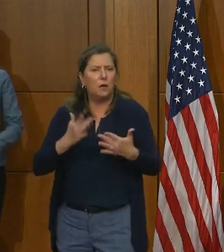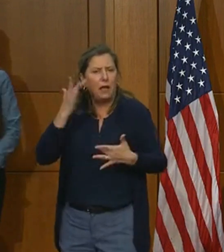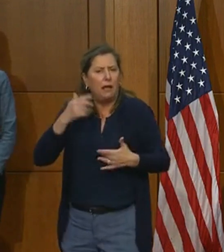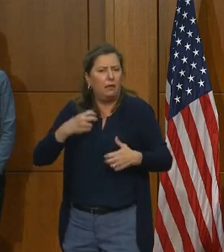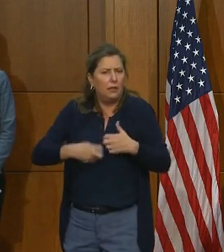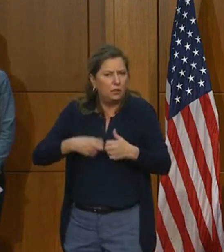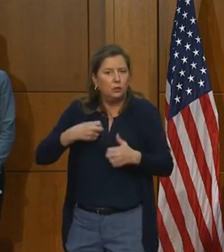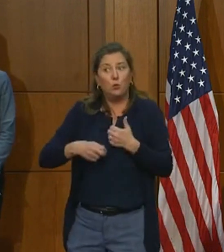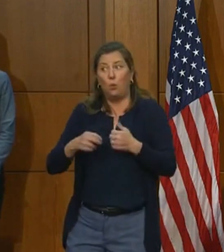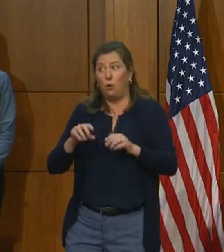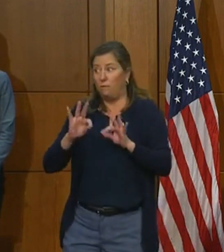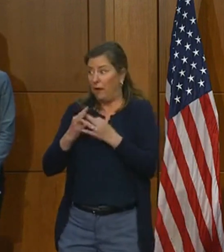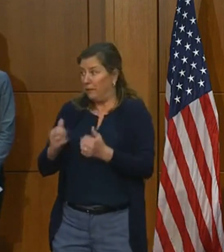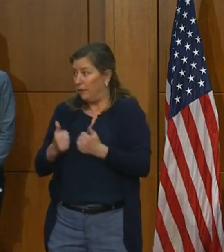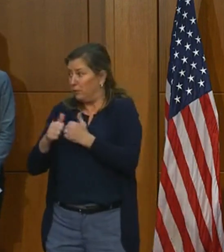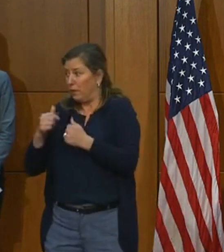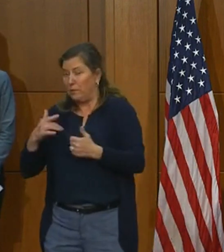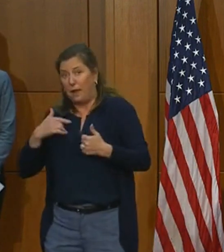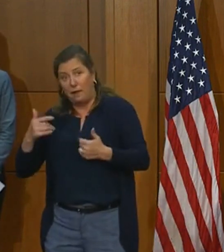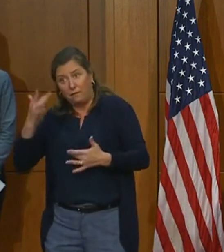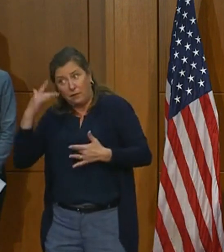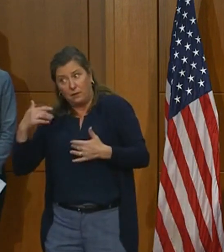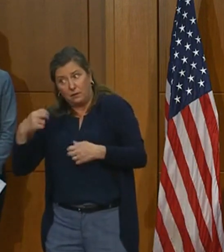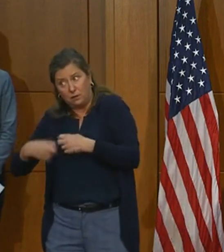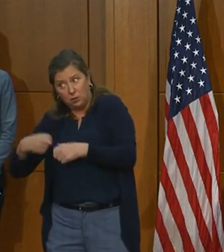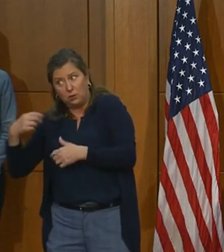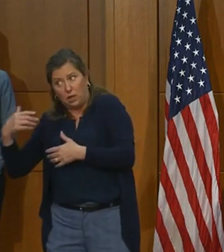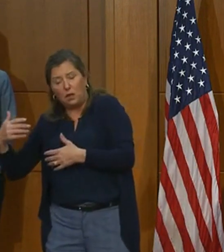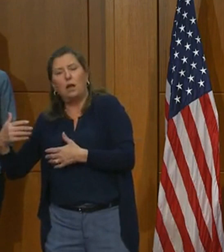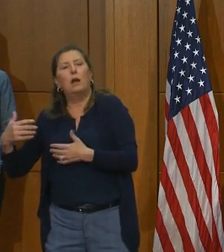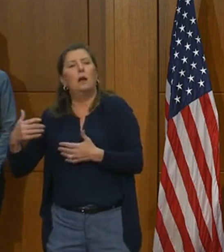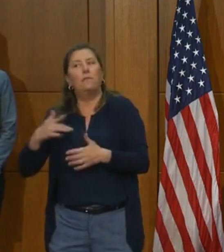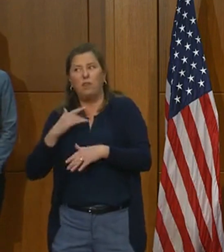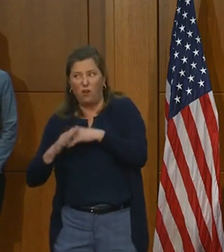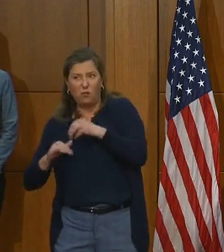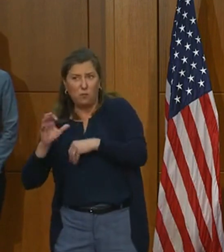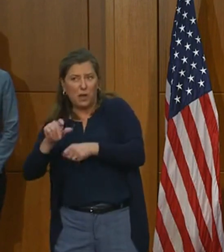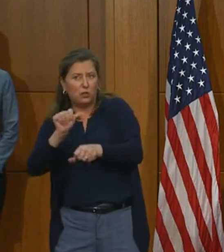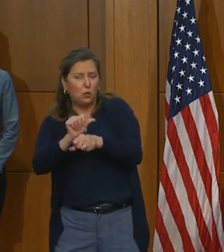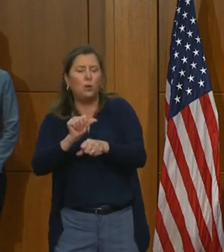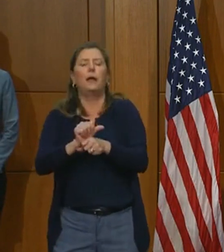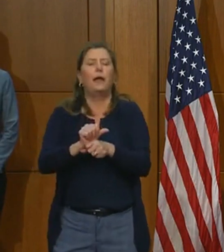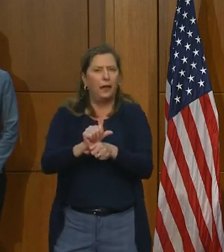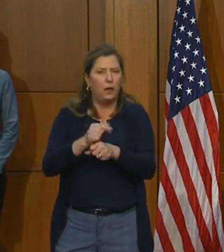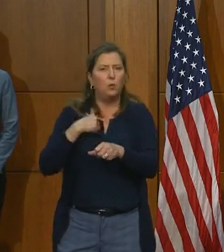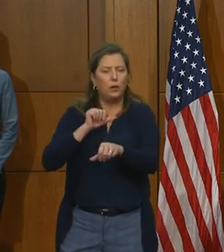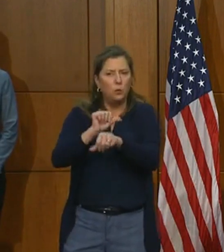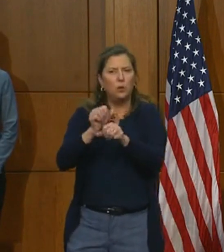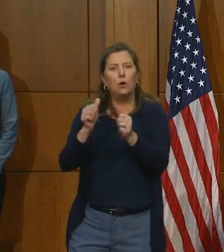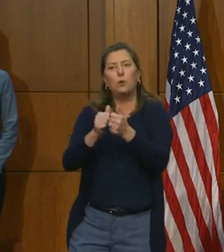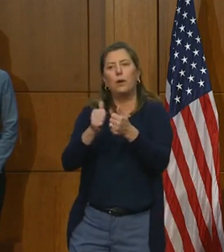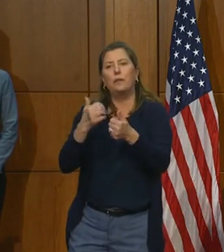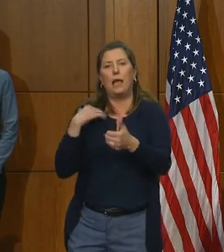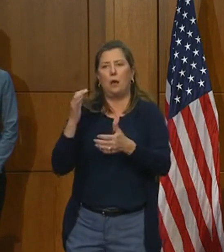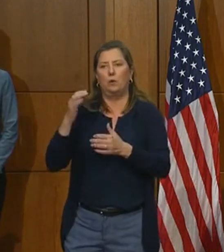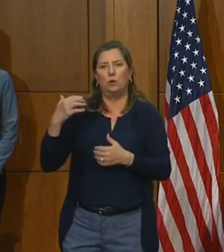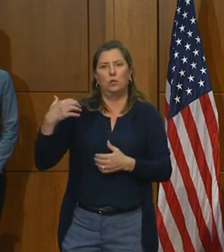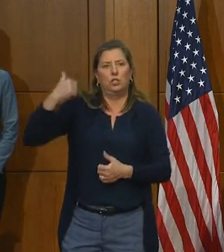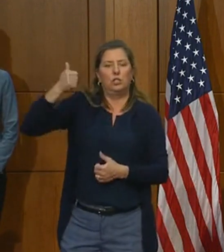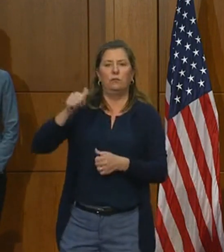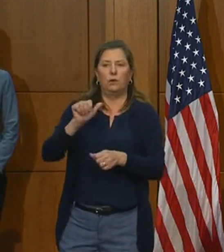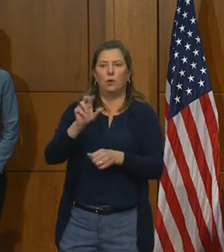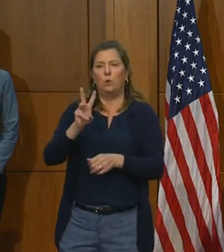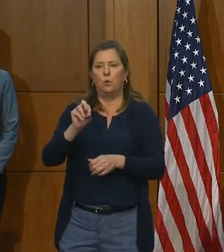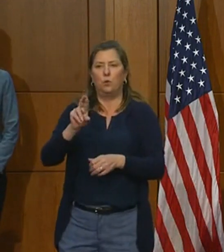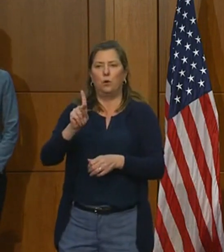house that have health issues and they don't feel comfortable, we have the means. We're working with our chief workforce officer